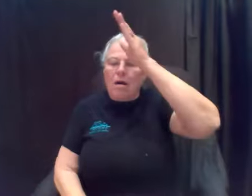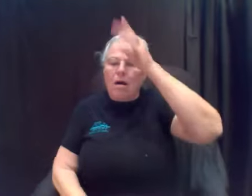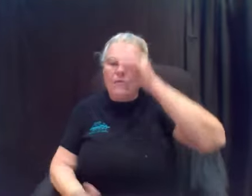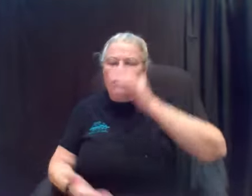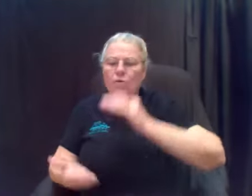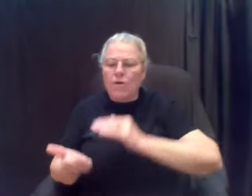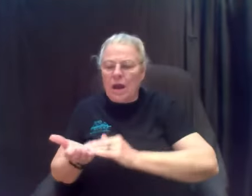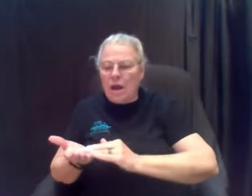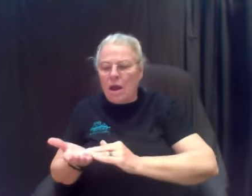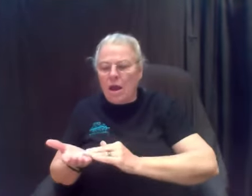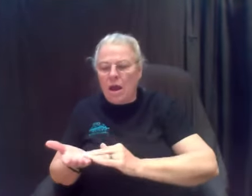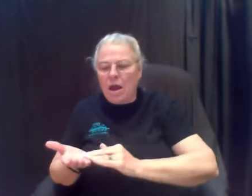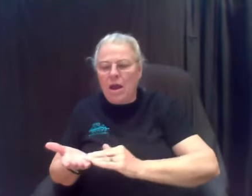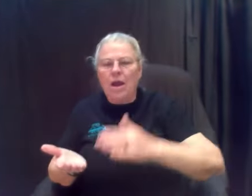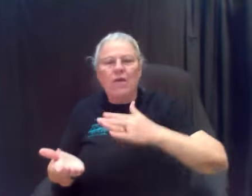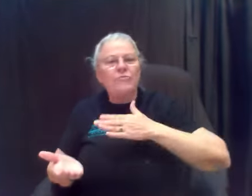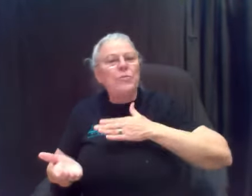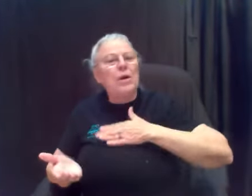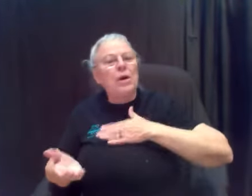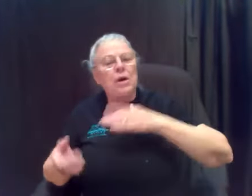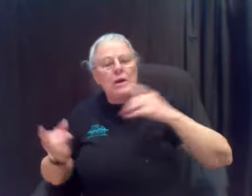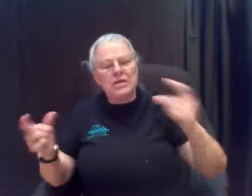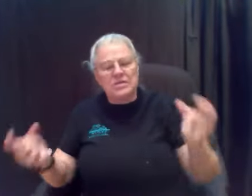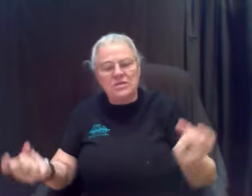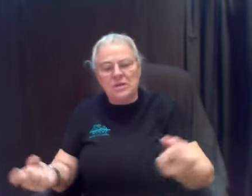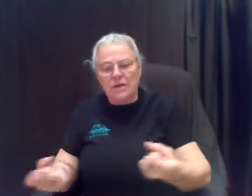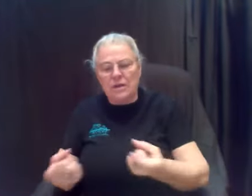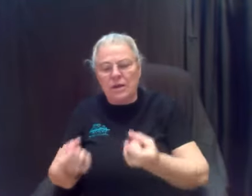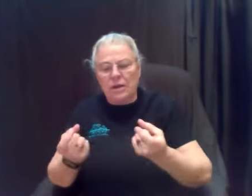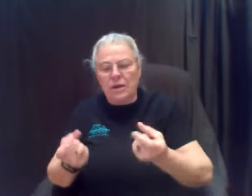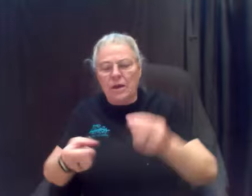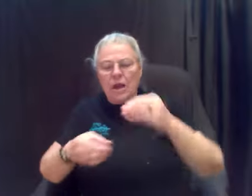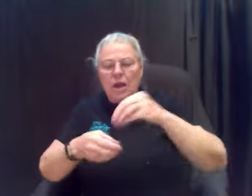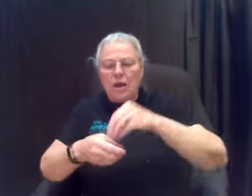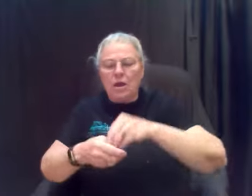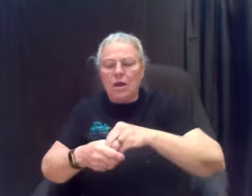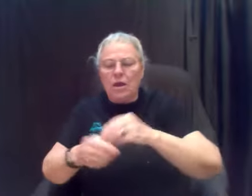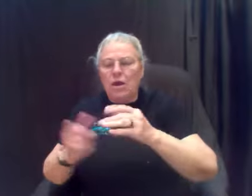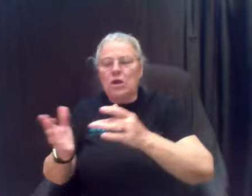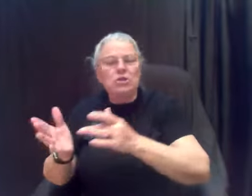God forgave my sin in